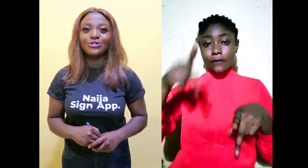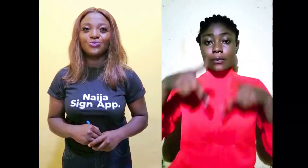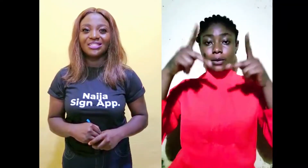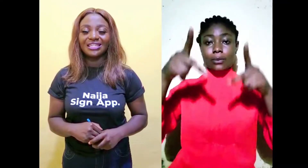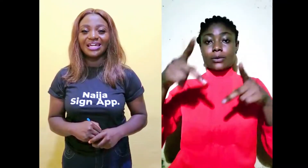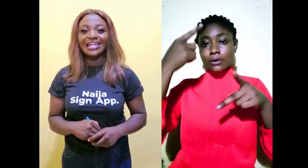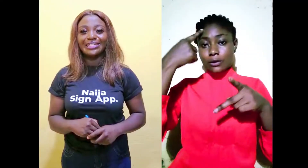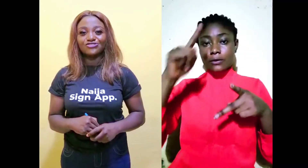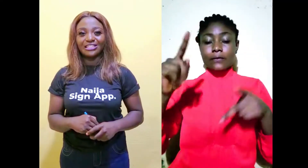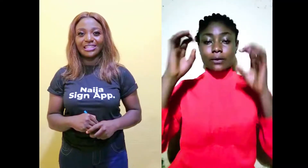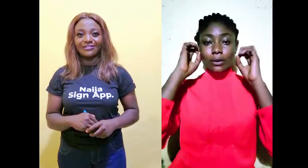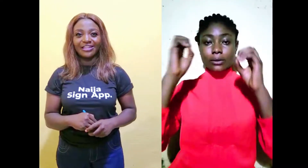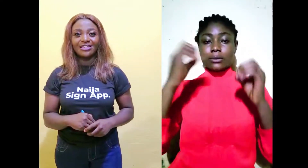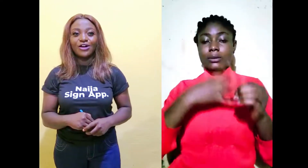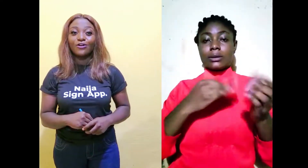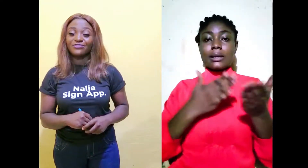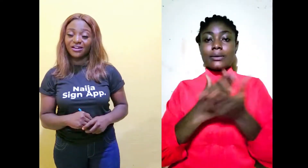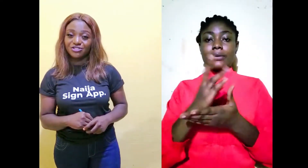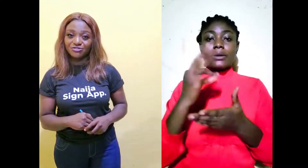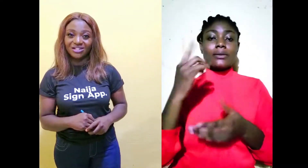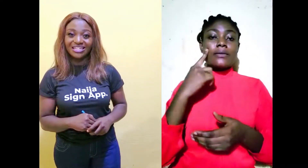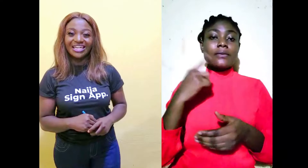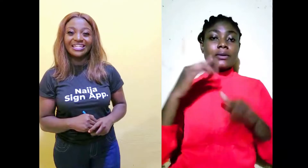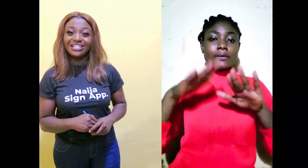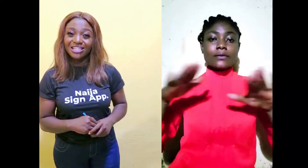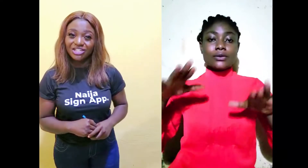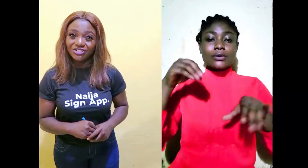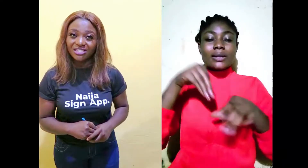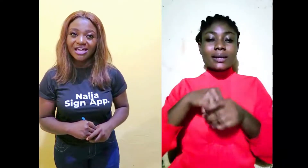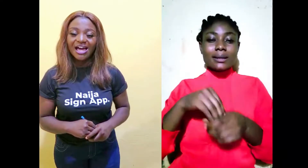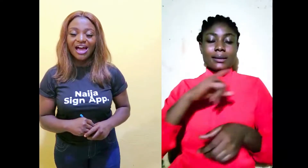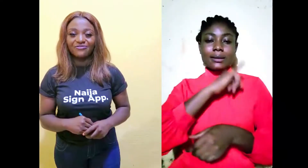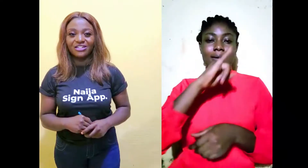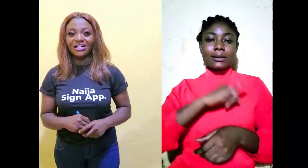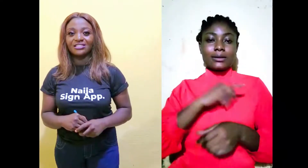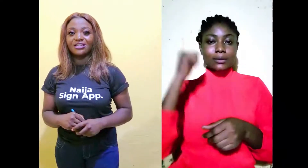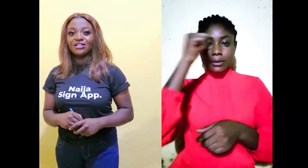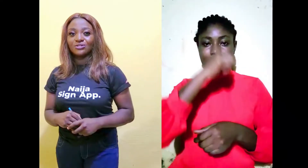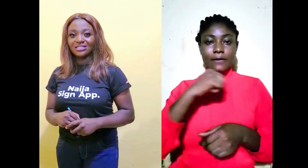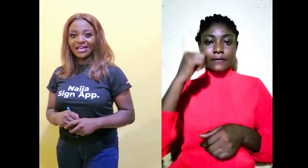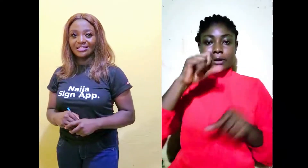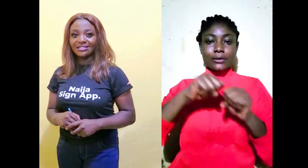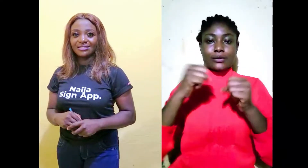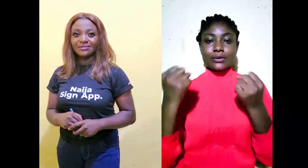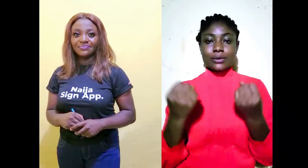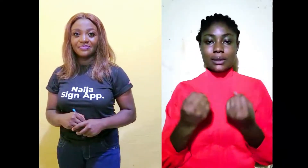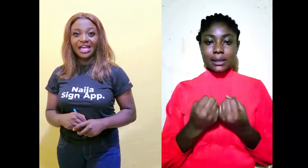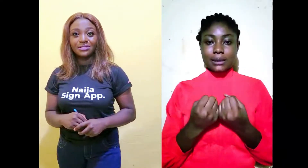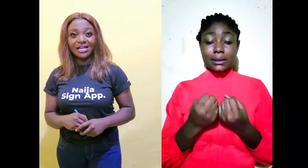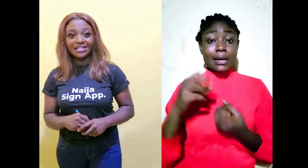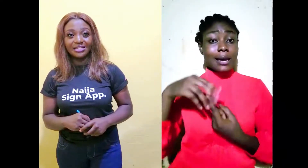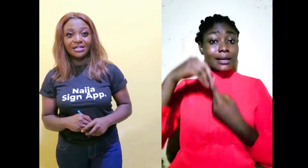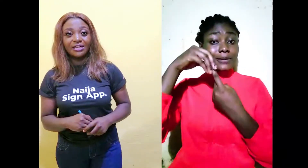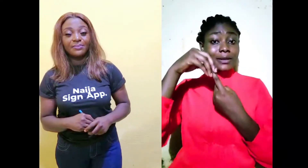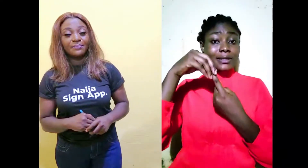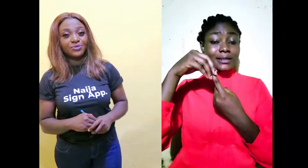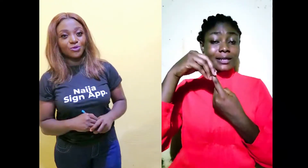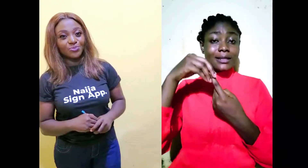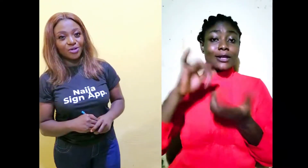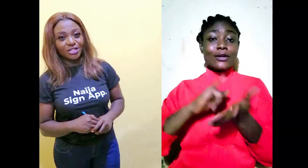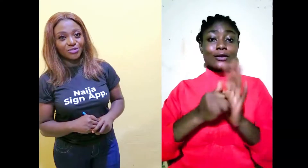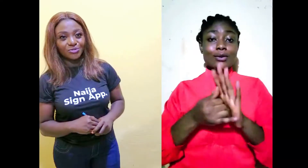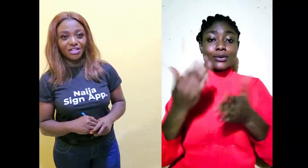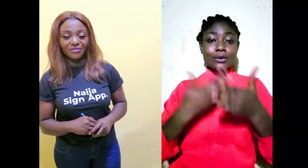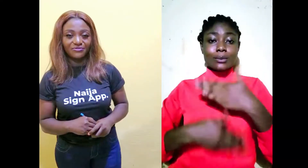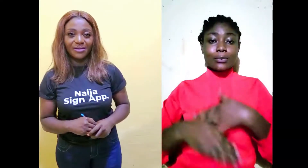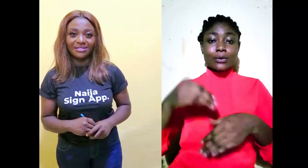of the linguistic and literacy rights of deaf children in indigenous African societies, especially those